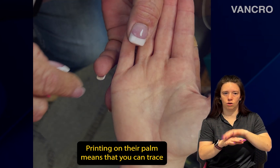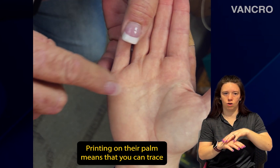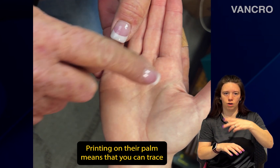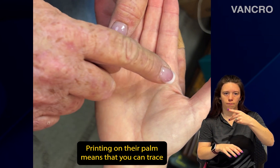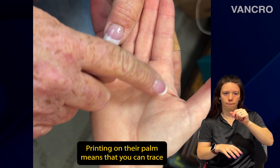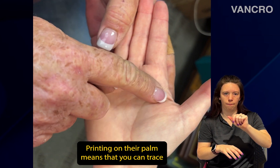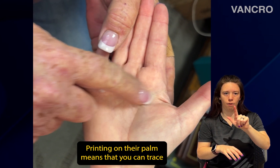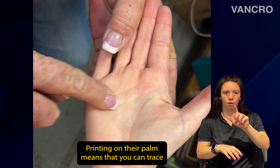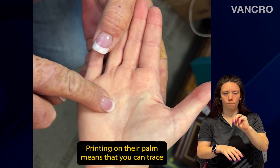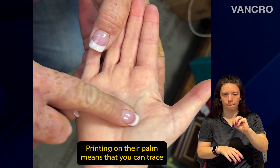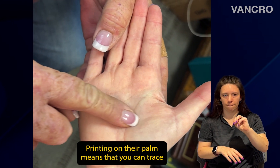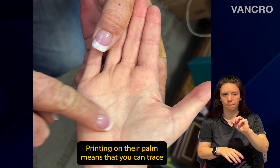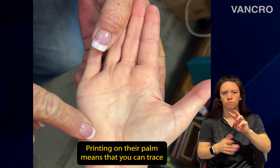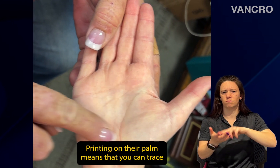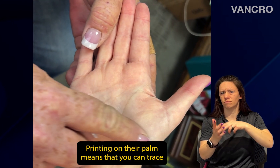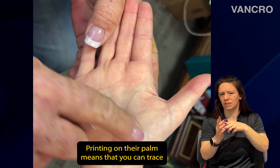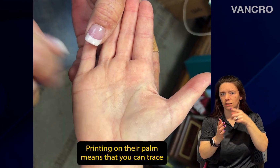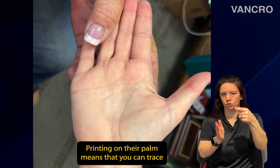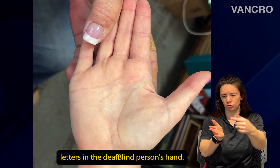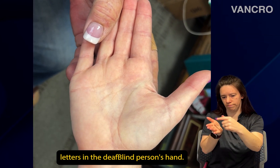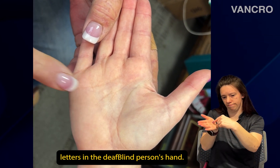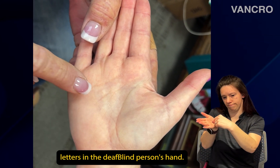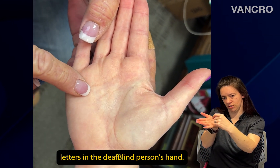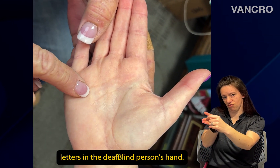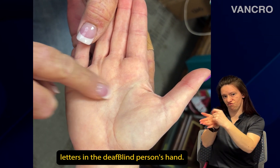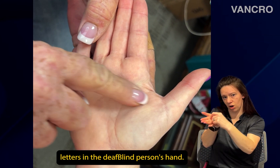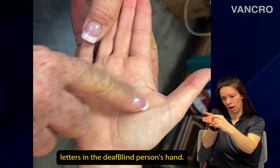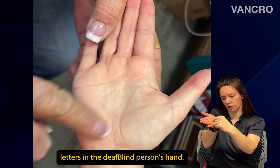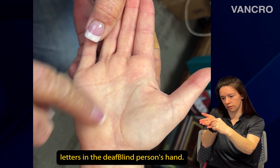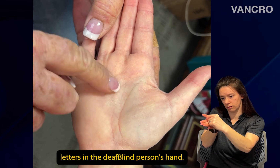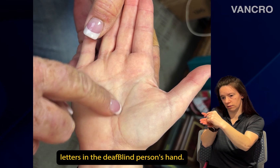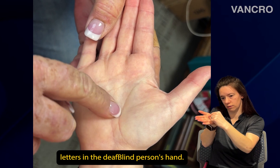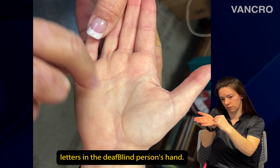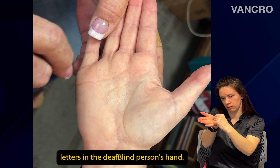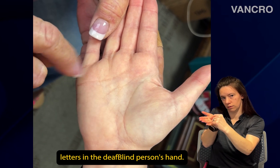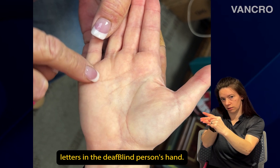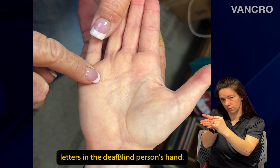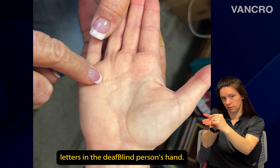Printing on their palm means that you can trace letters in the deaf-blind person's hand.